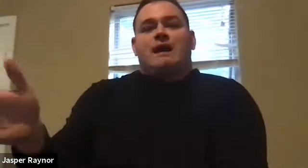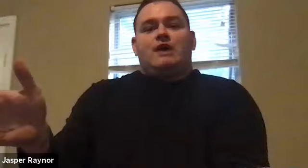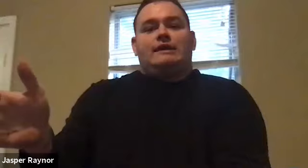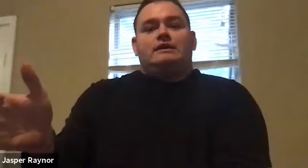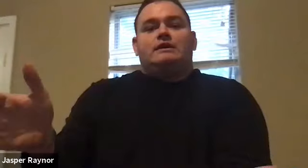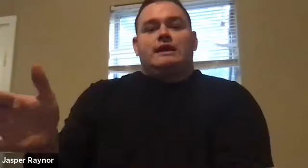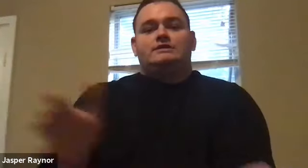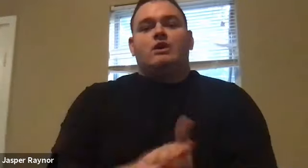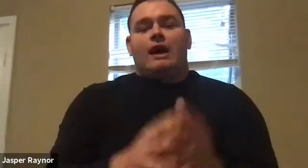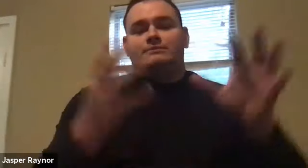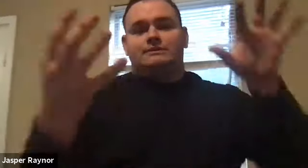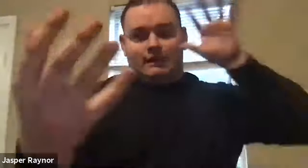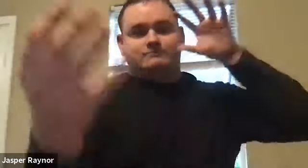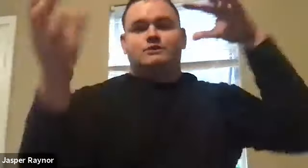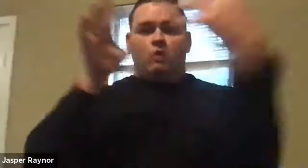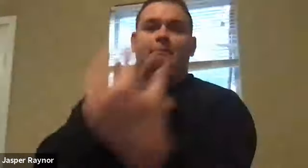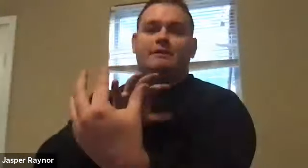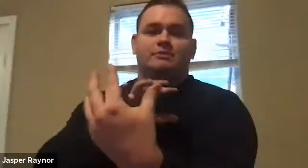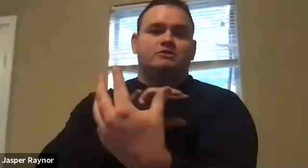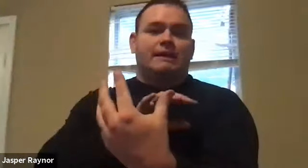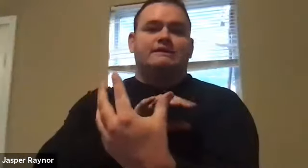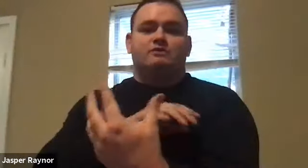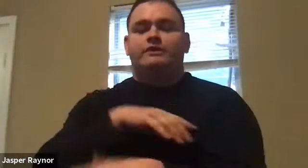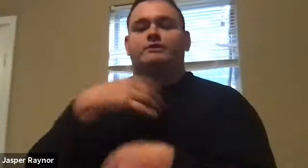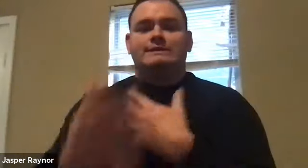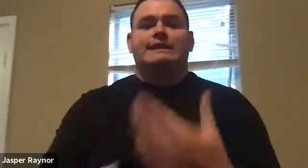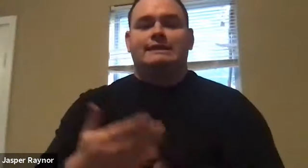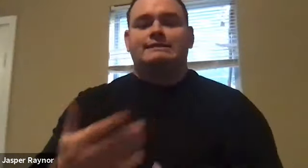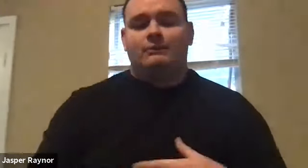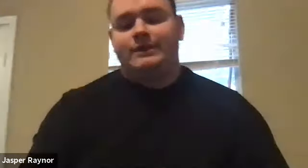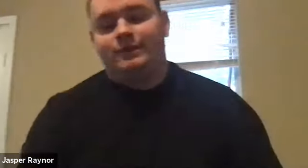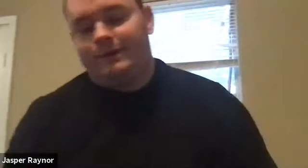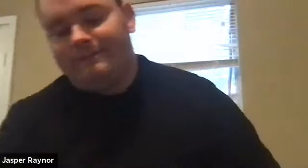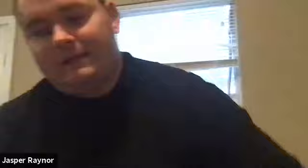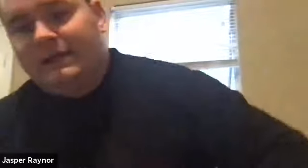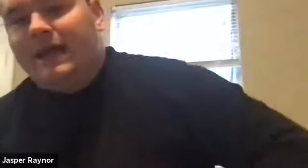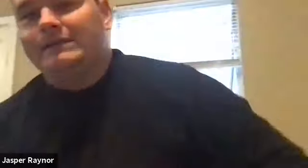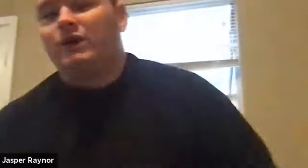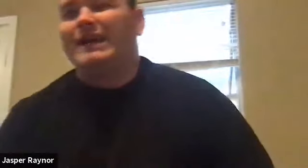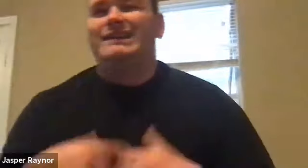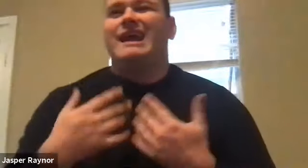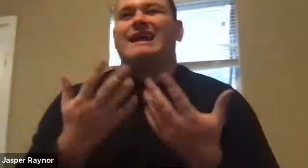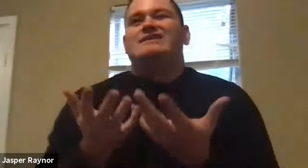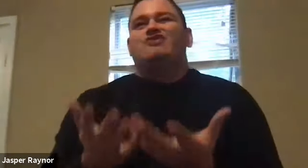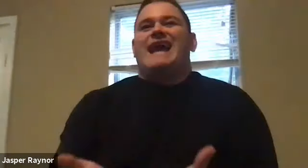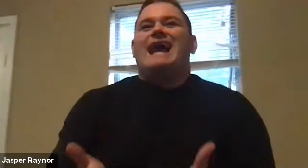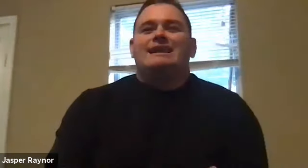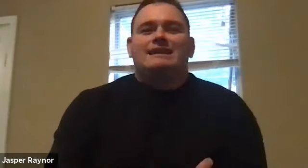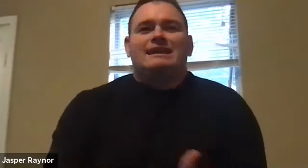right. And Okay. so I'm swapping perspectives with you and seeing it the same way you do it. And Okay. so in reality,